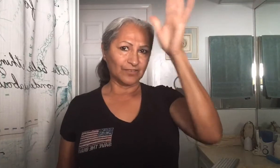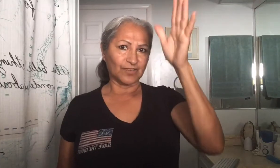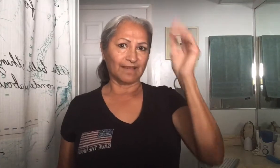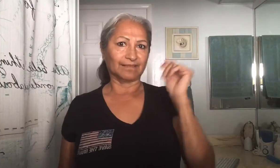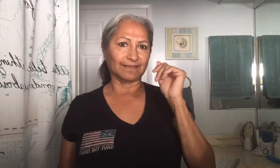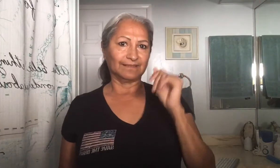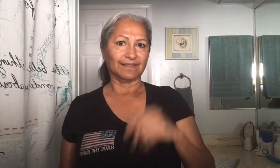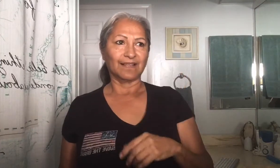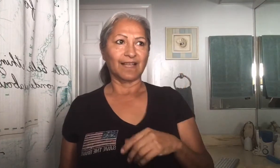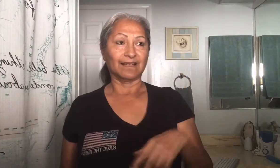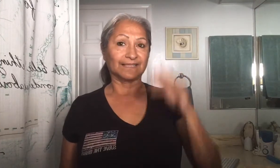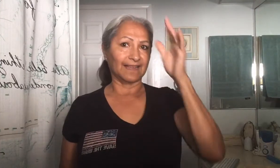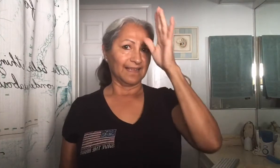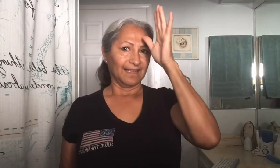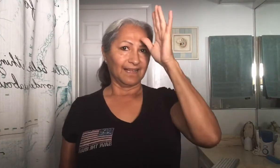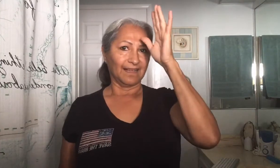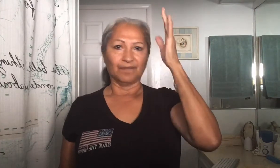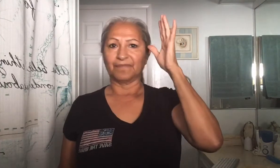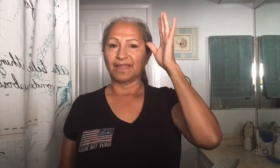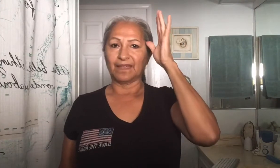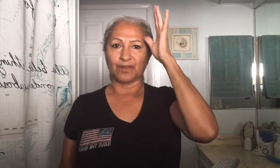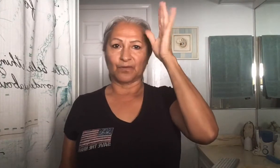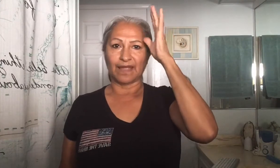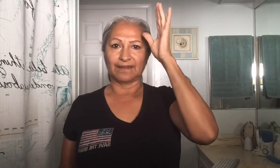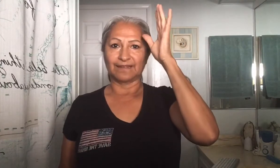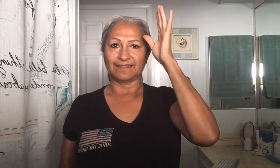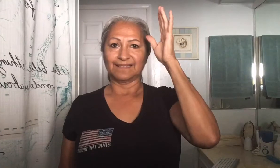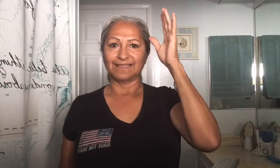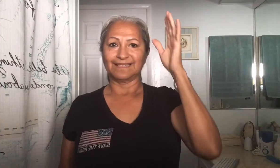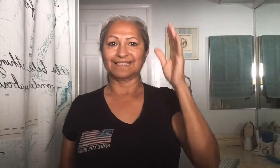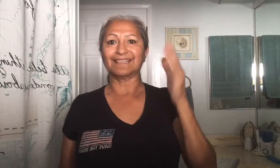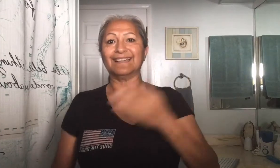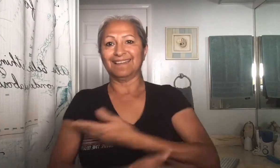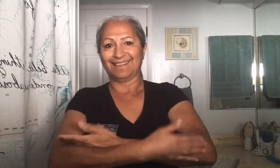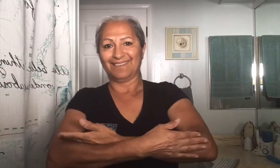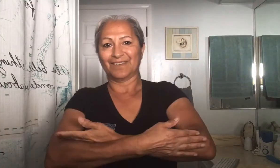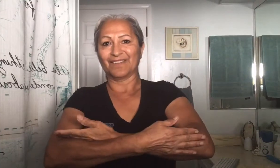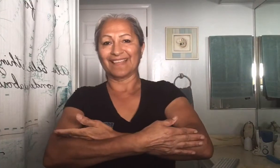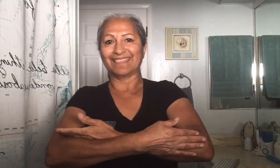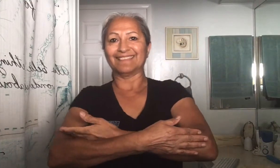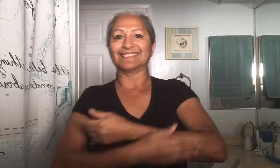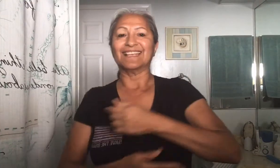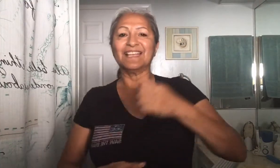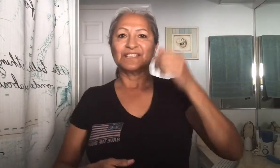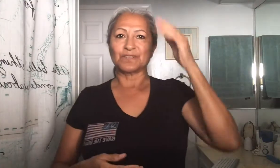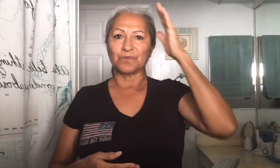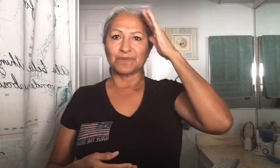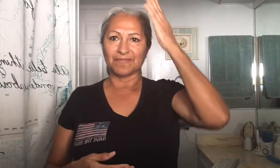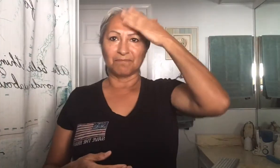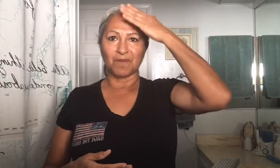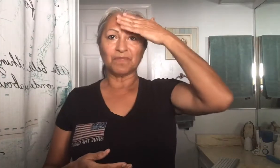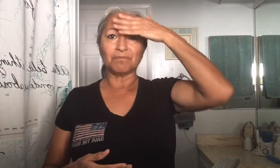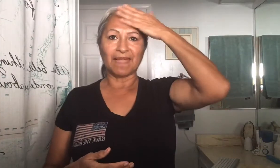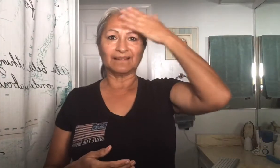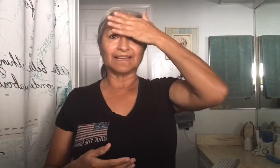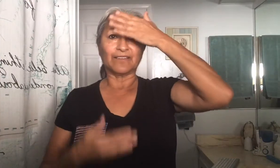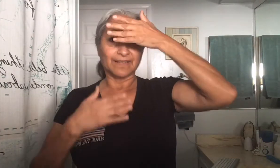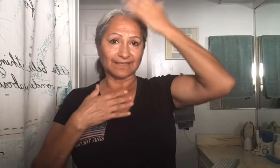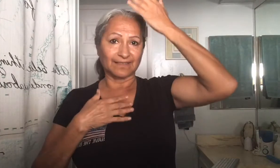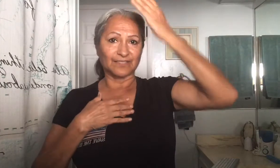grandchild? Say a grandson would go like this. So remember the male area is on the top,